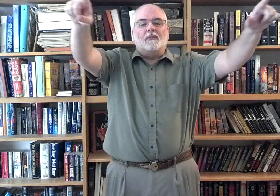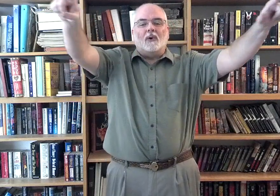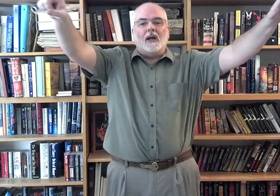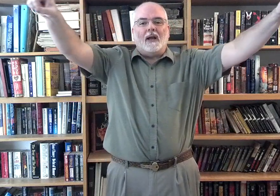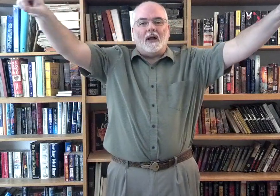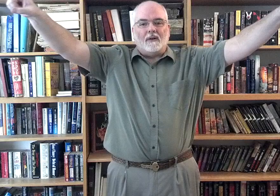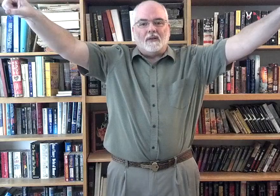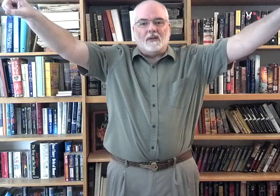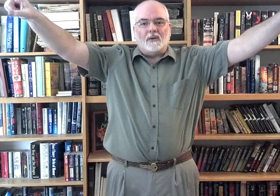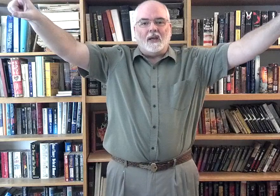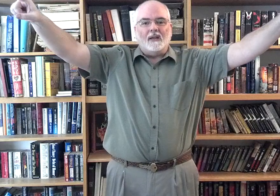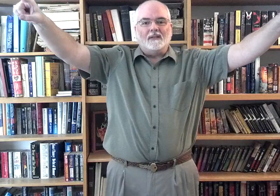spread out. Okay?